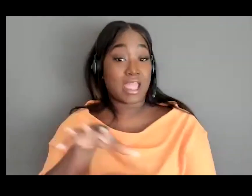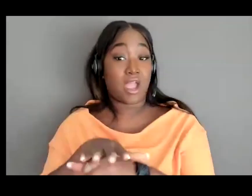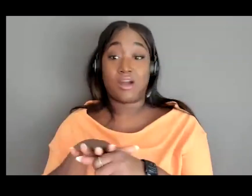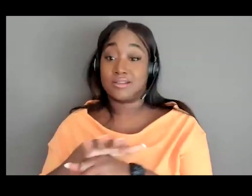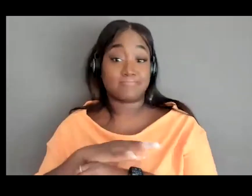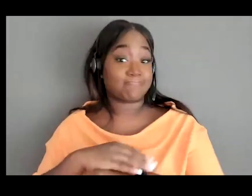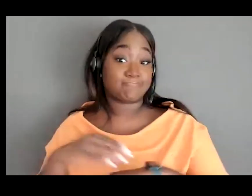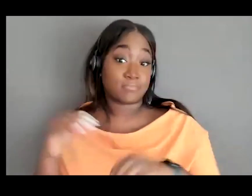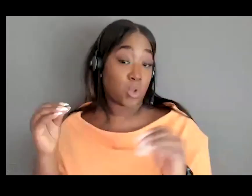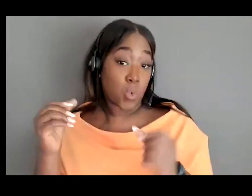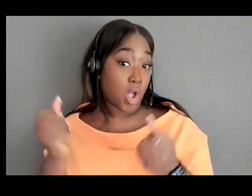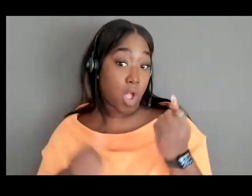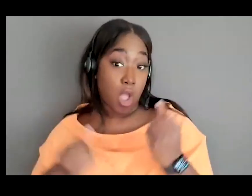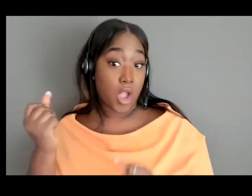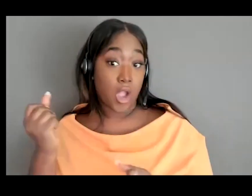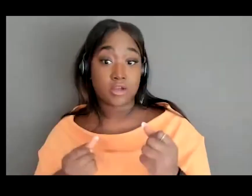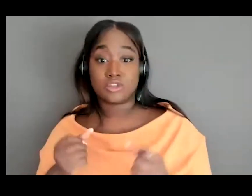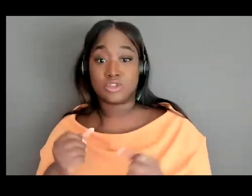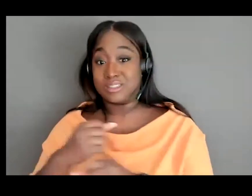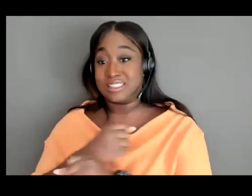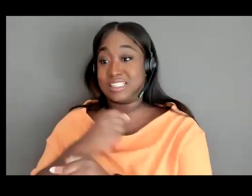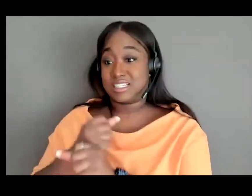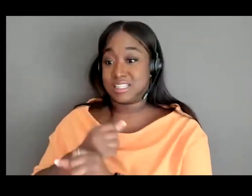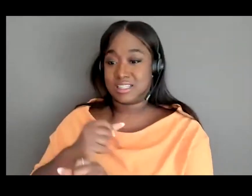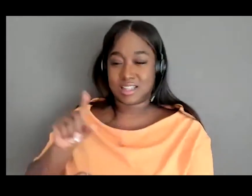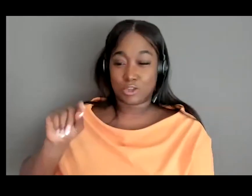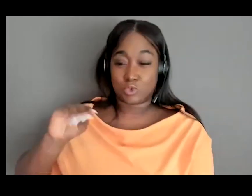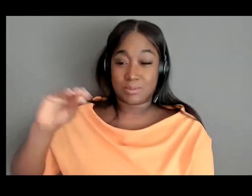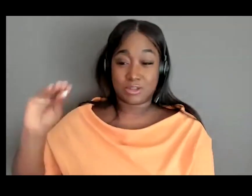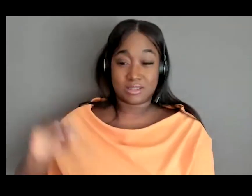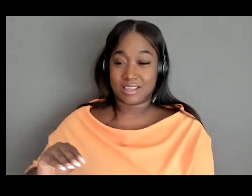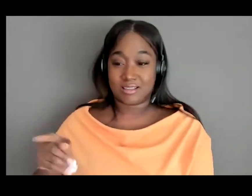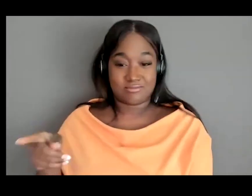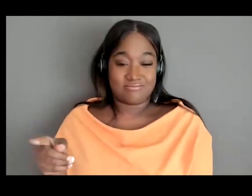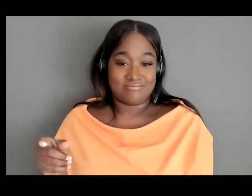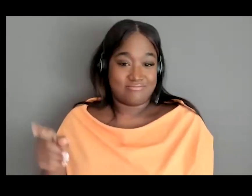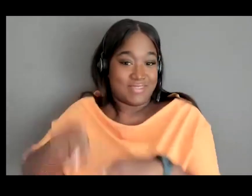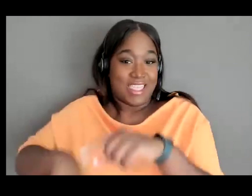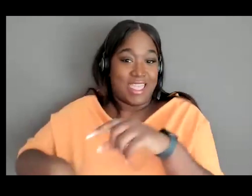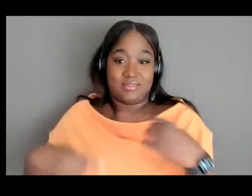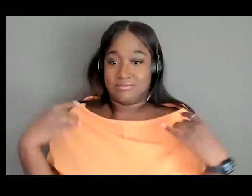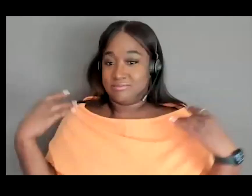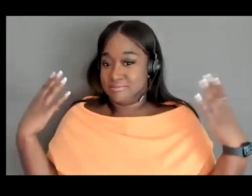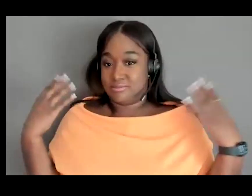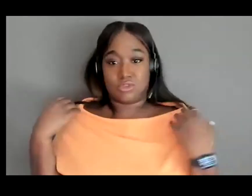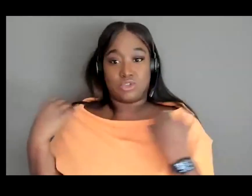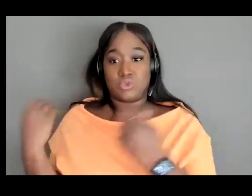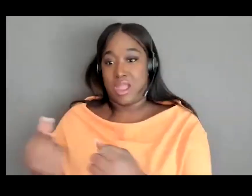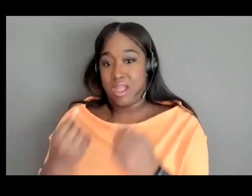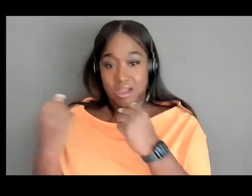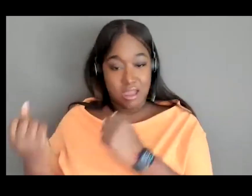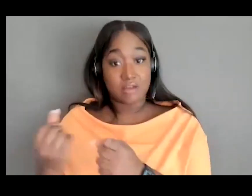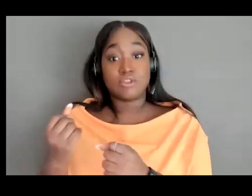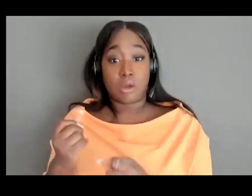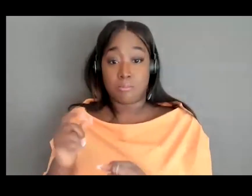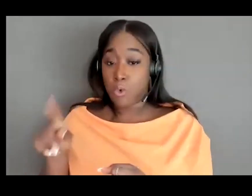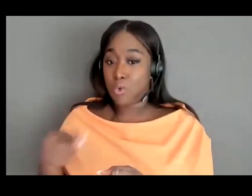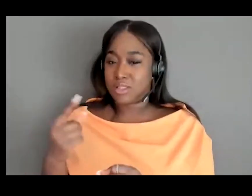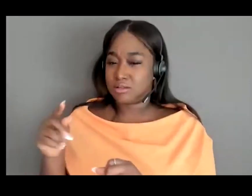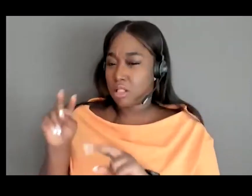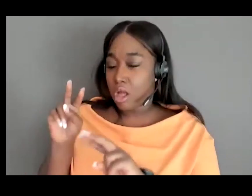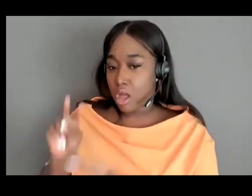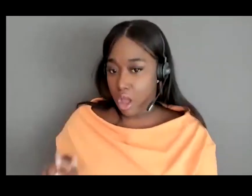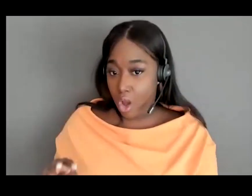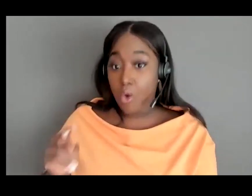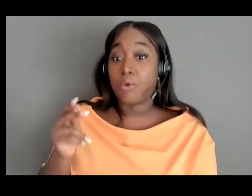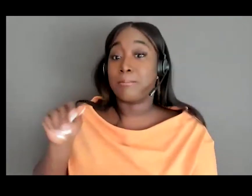And so those people, for them, driving is off the table. I'm only looking at the possibility of them taking the bus or walking or